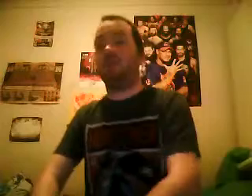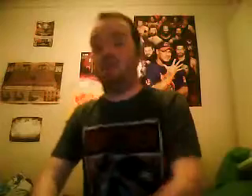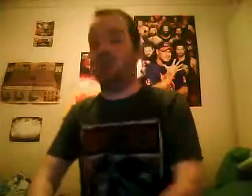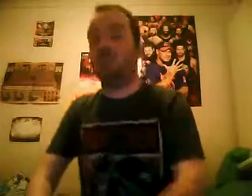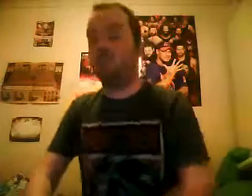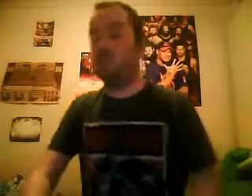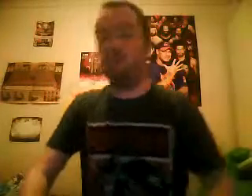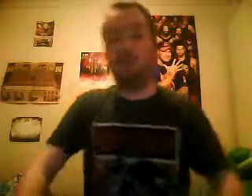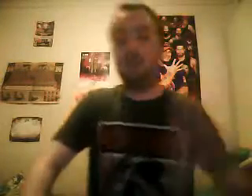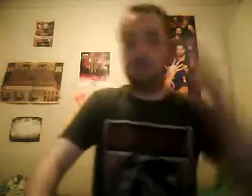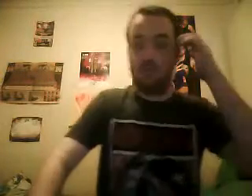day.